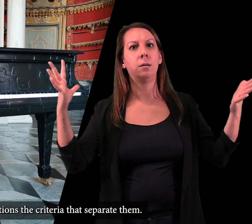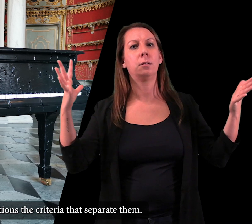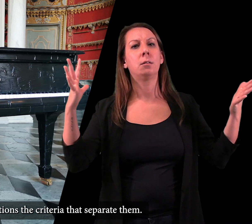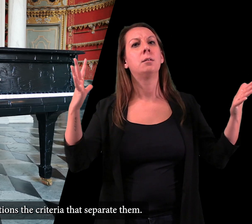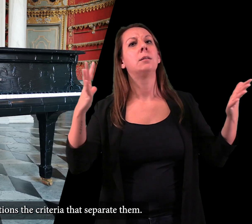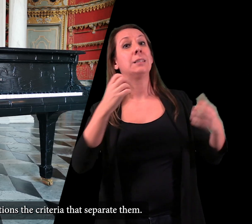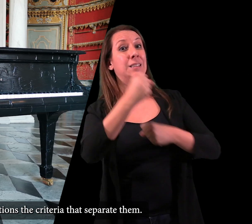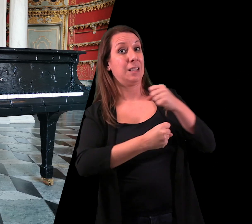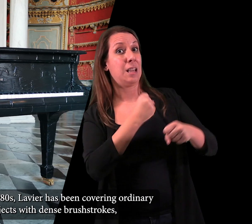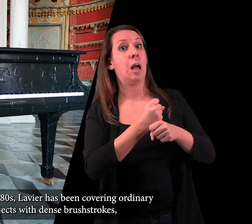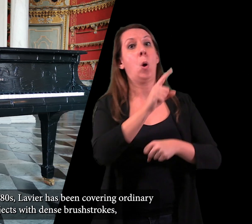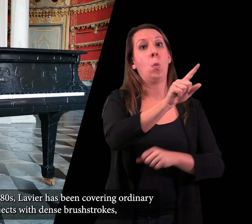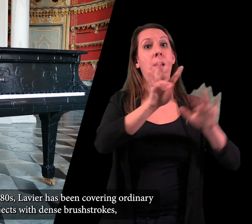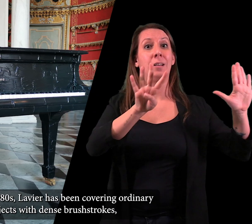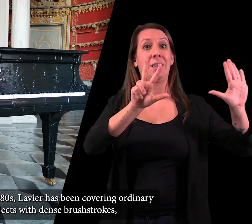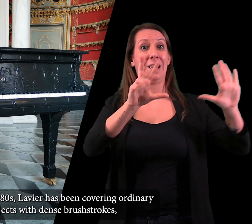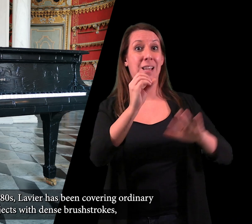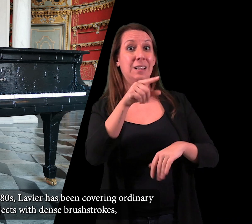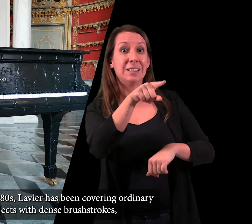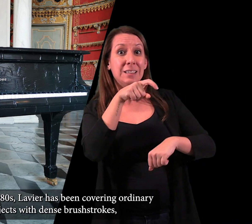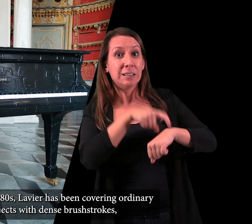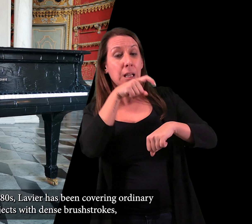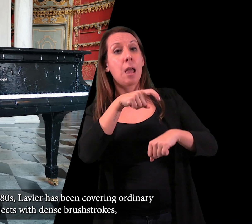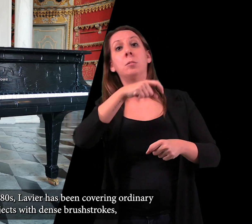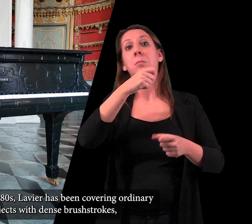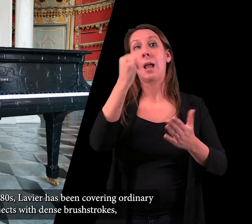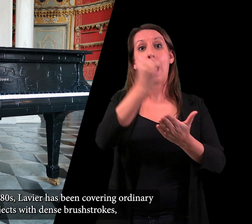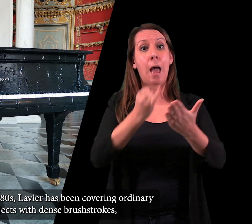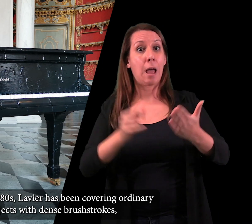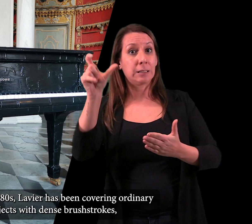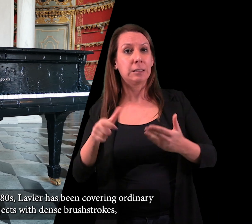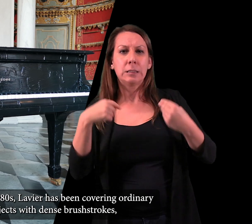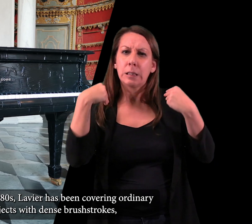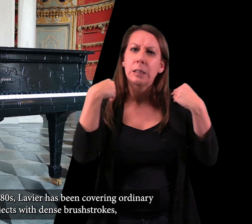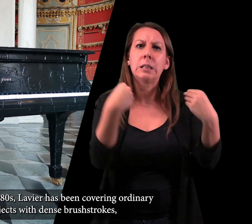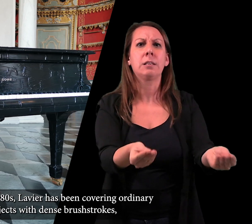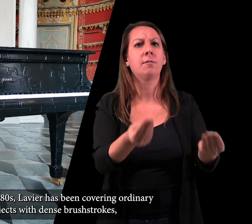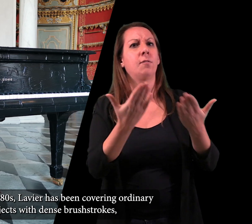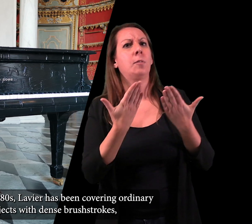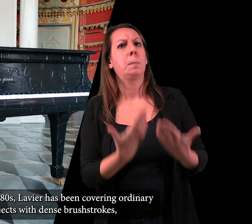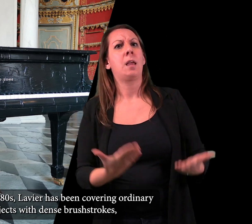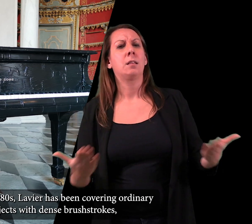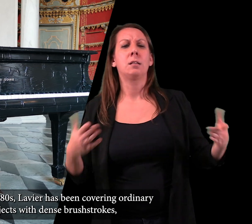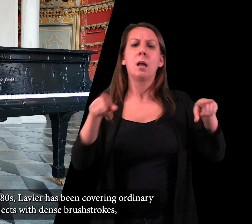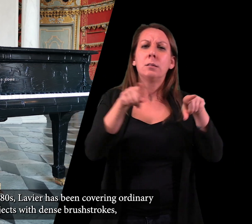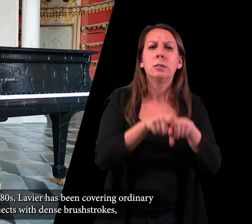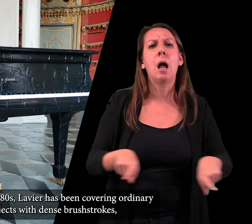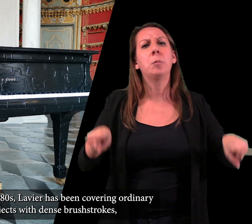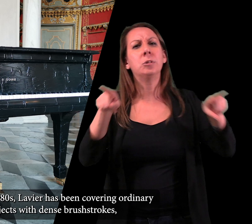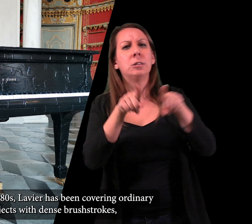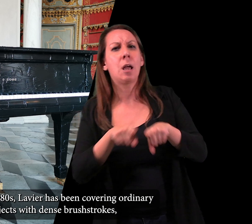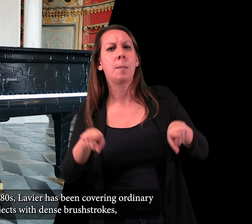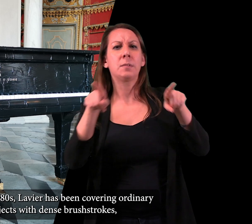and questions the criteria that separate them Since the 1980s,